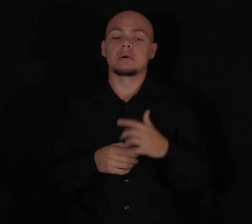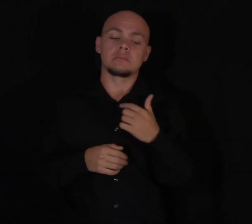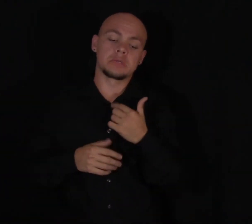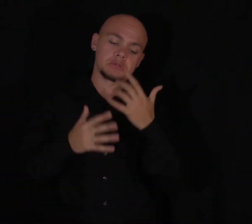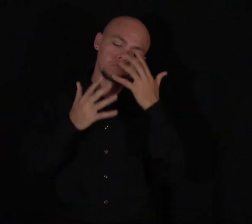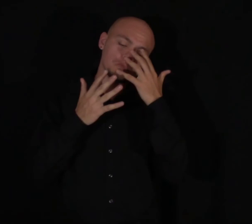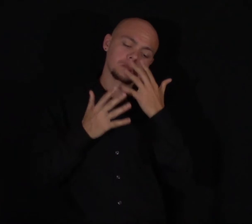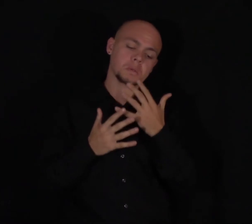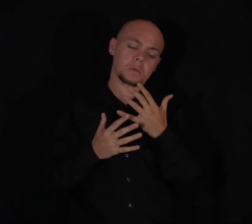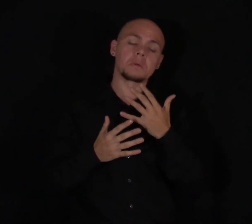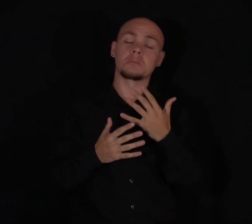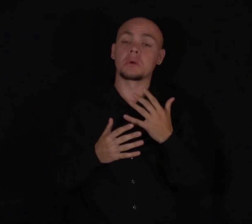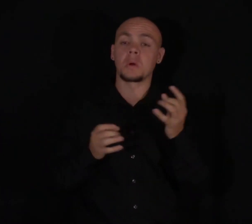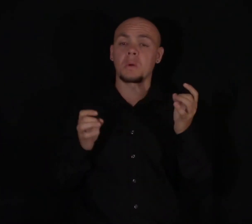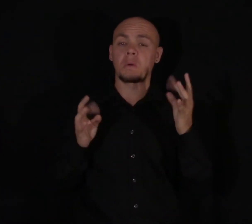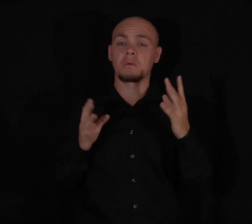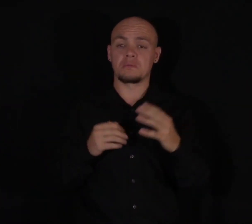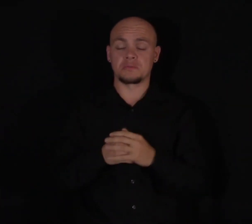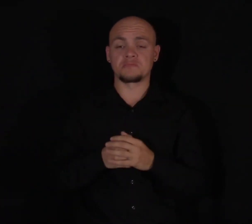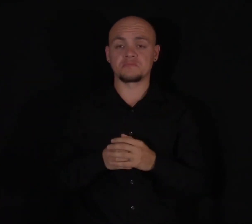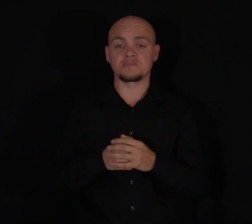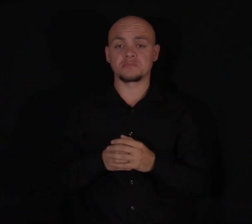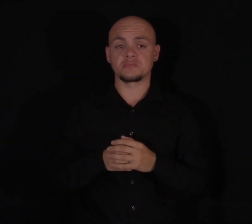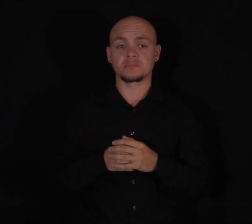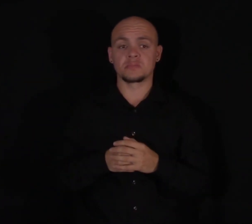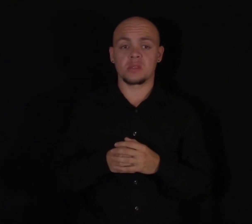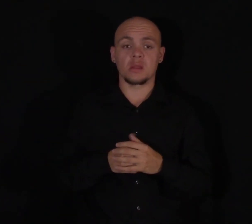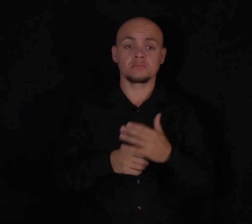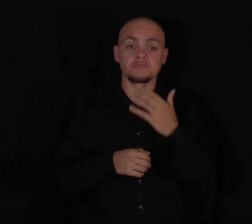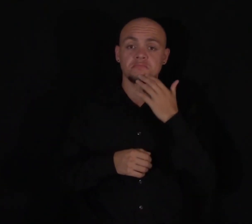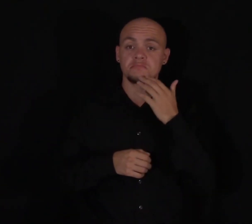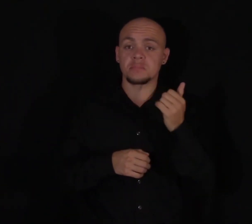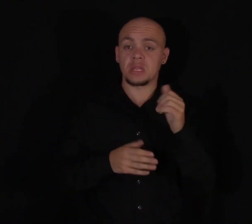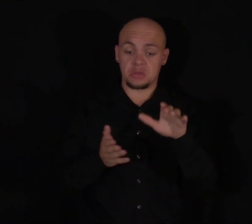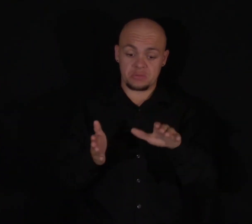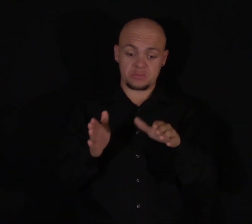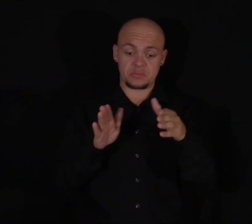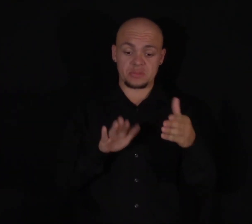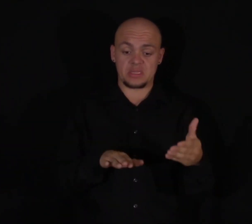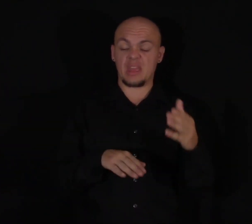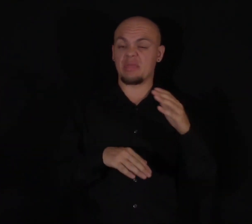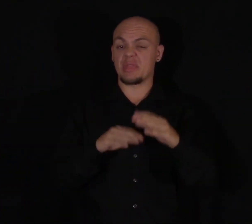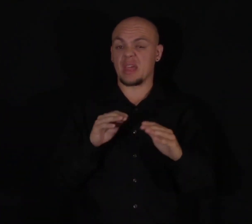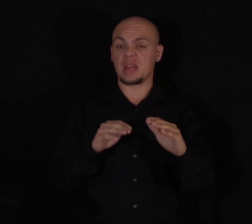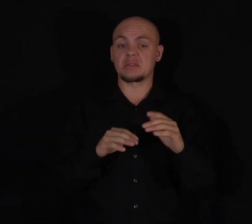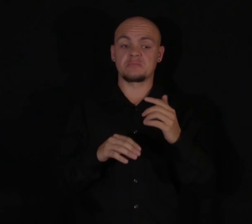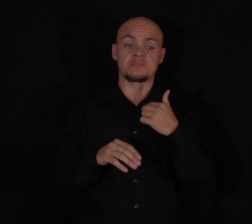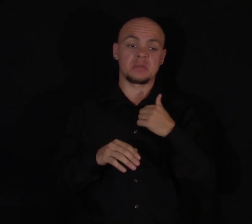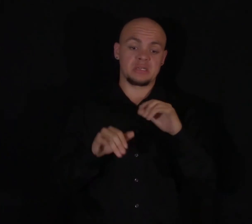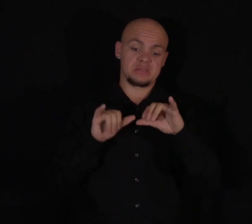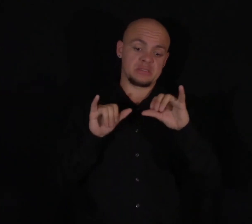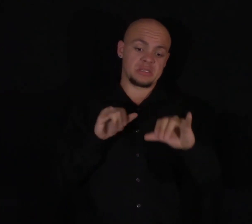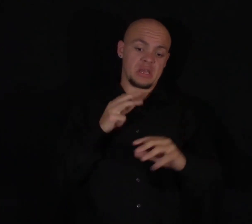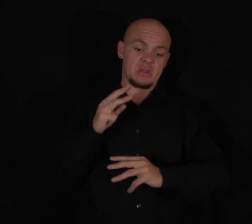and often reflected that I had better seek death than desire to remain in a world which to me was replete with